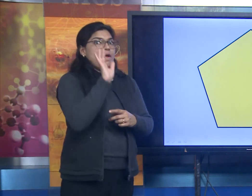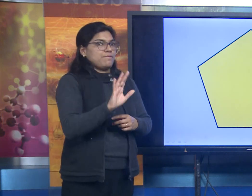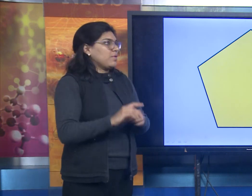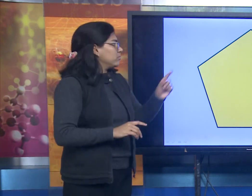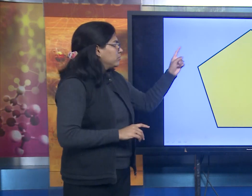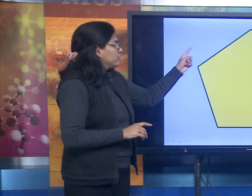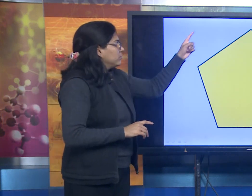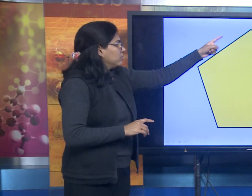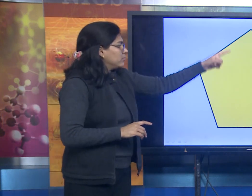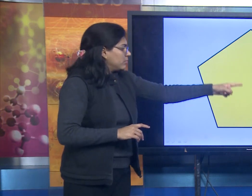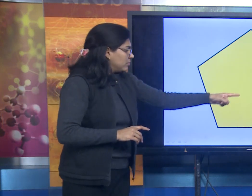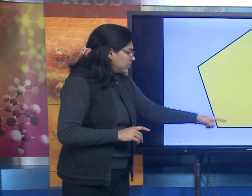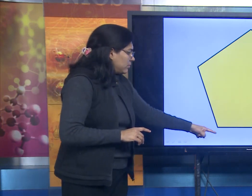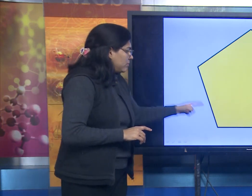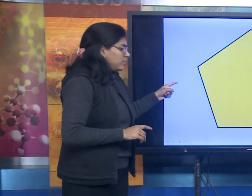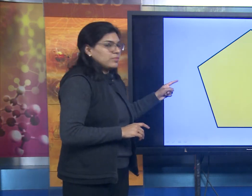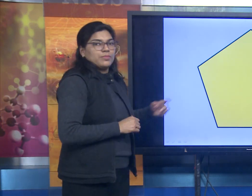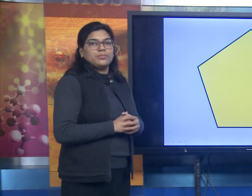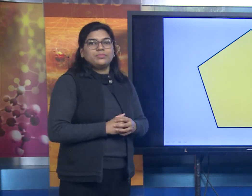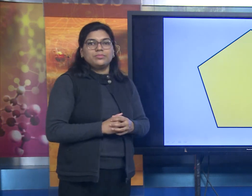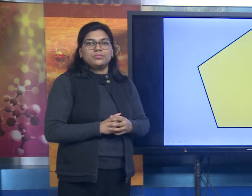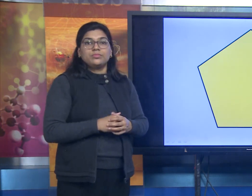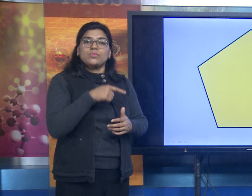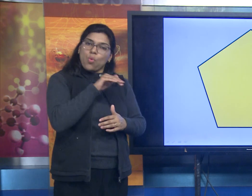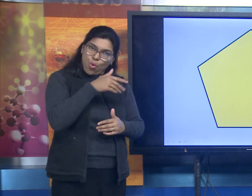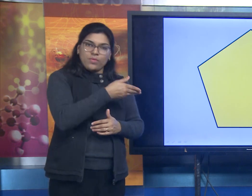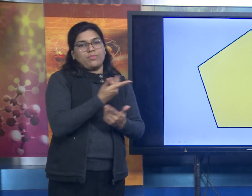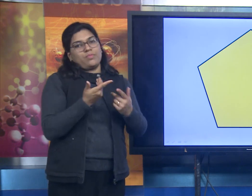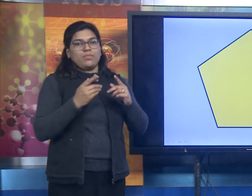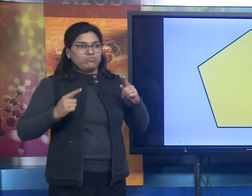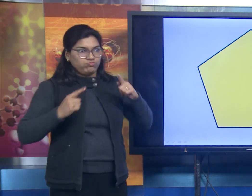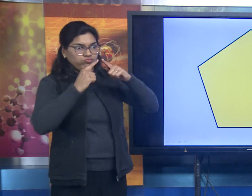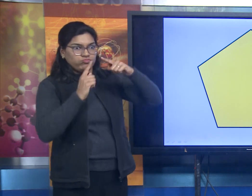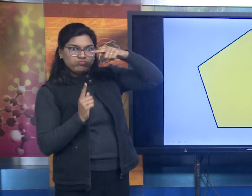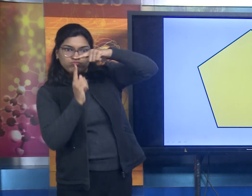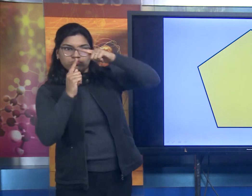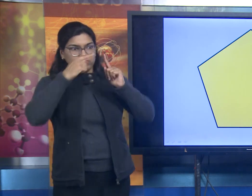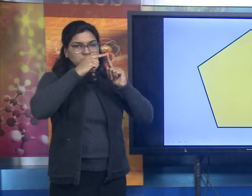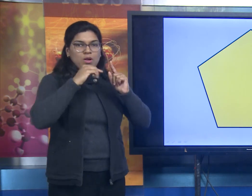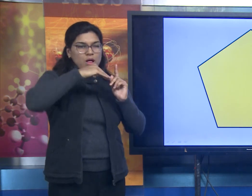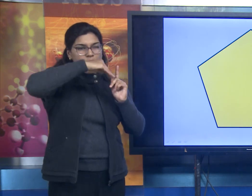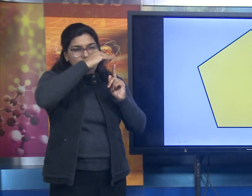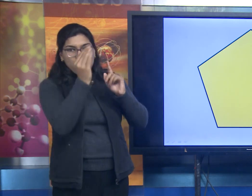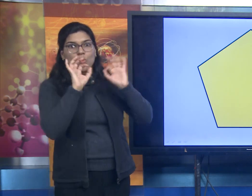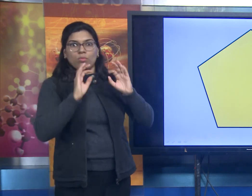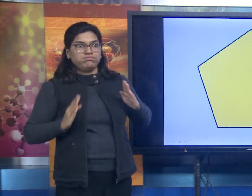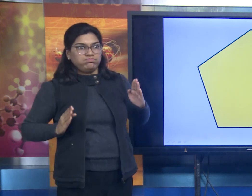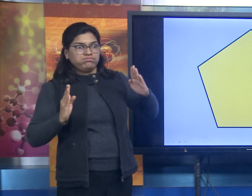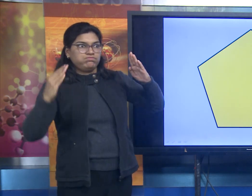Now see, this is another polygon. It has how many lines? 5 lines. And also the vertex you can